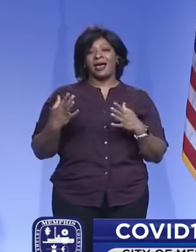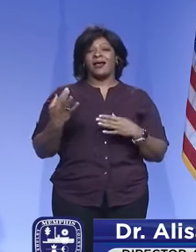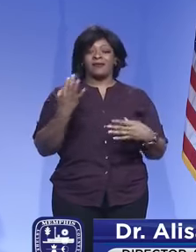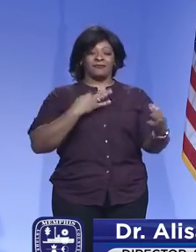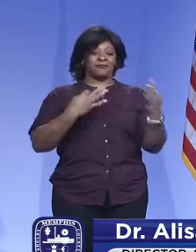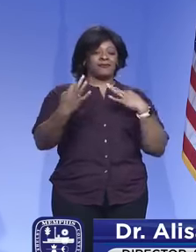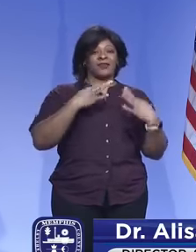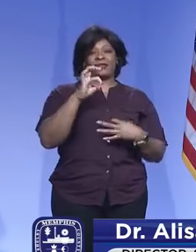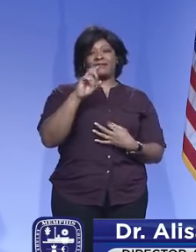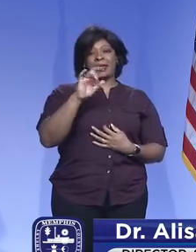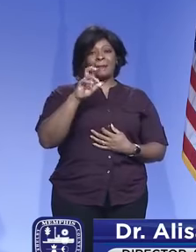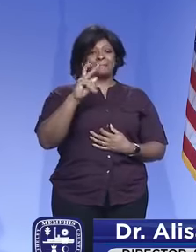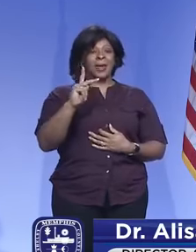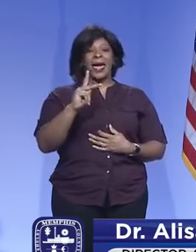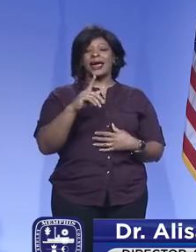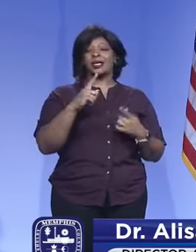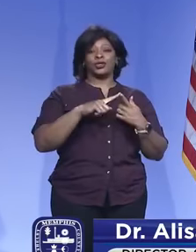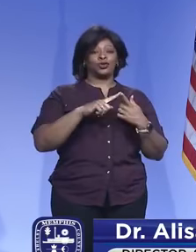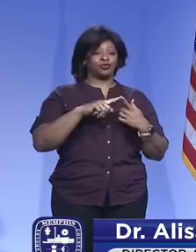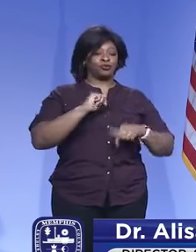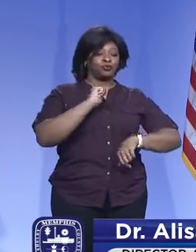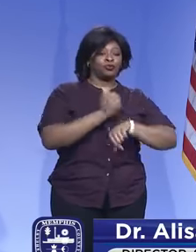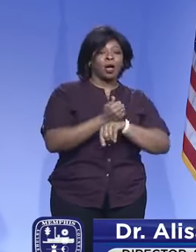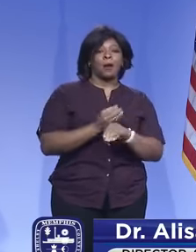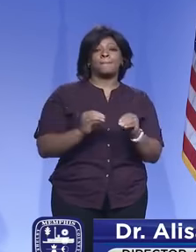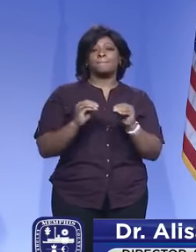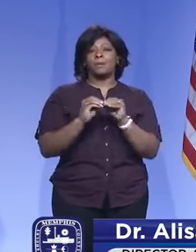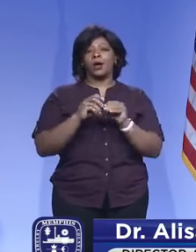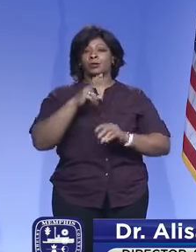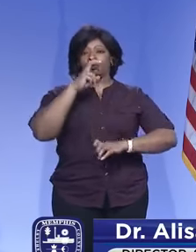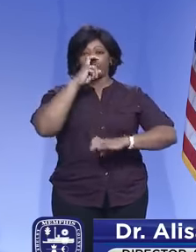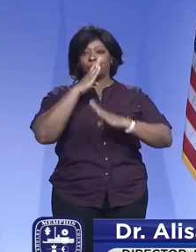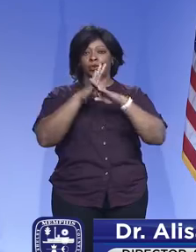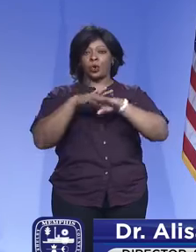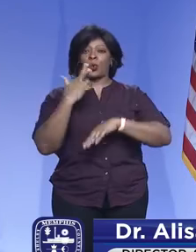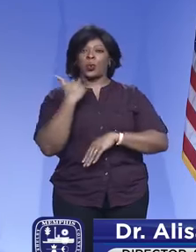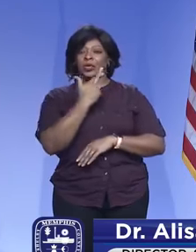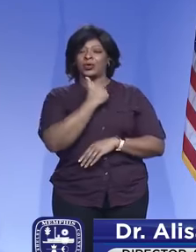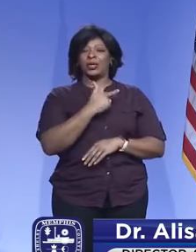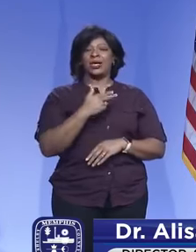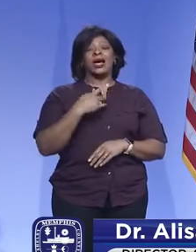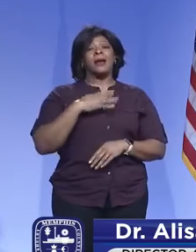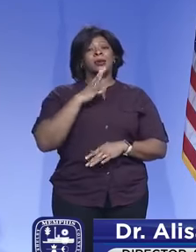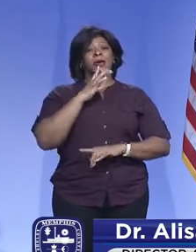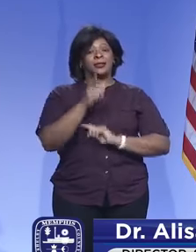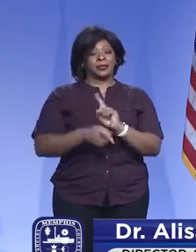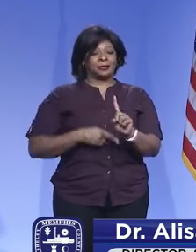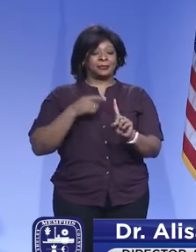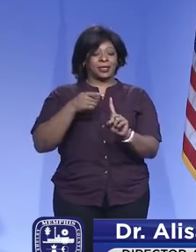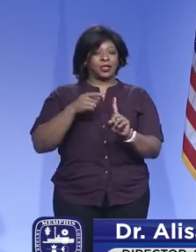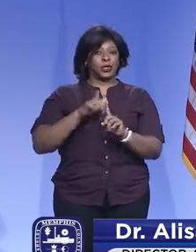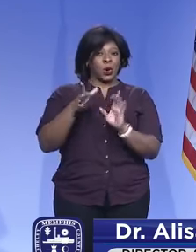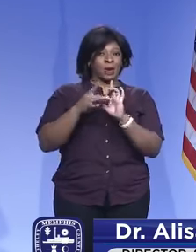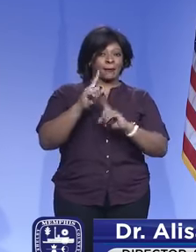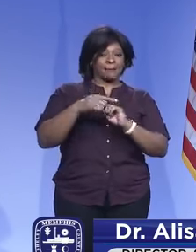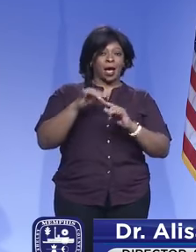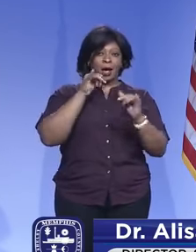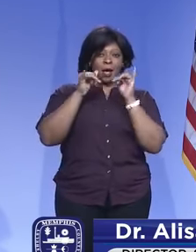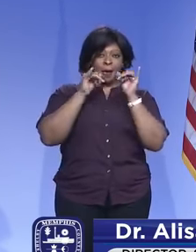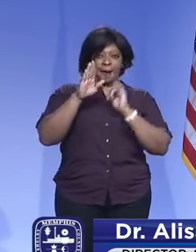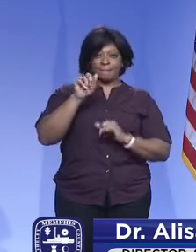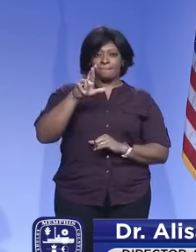feedback and opposition to actually placing restrictions on restaurants. So I'm going to talk specifically to your comment about